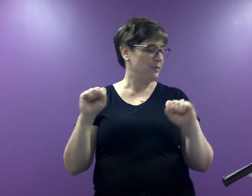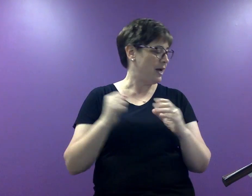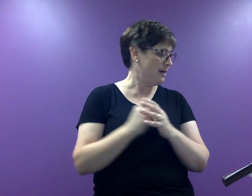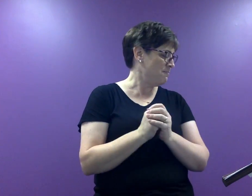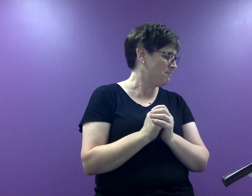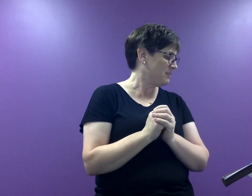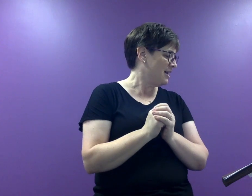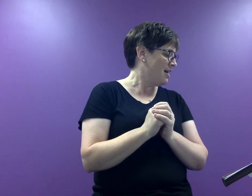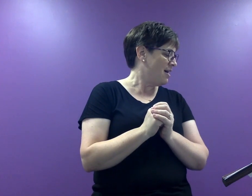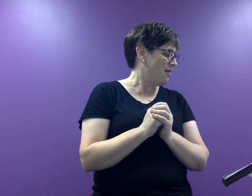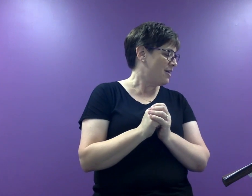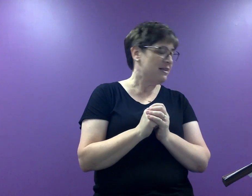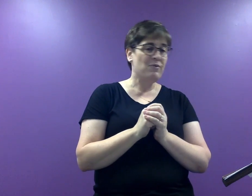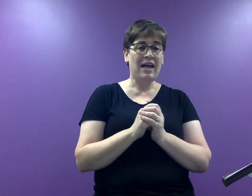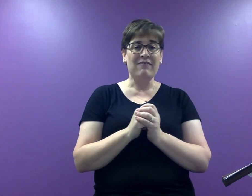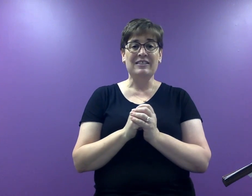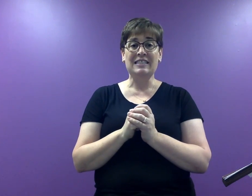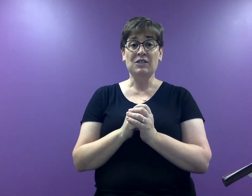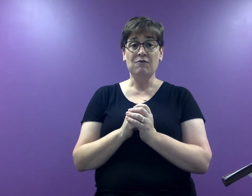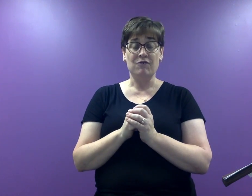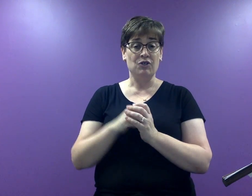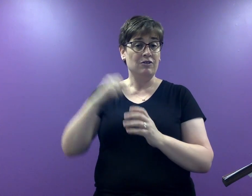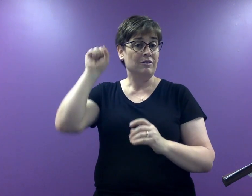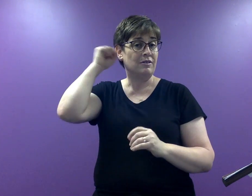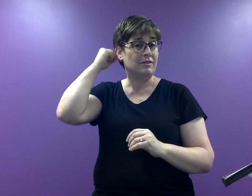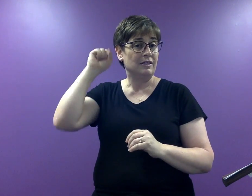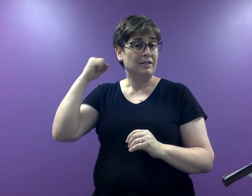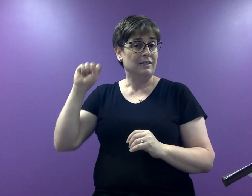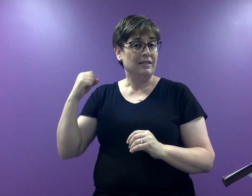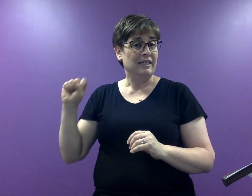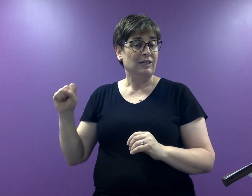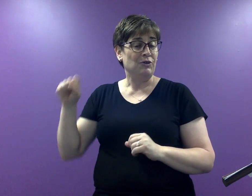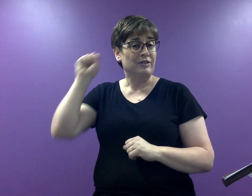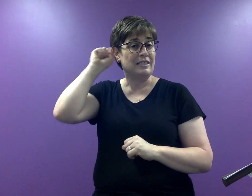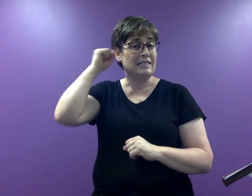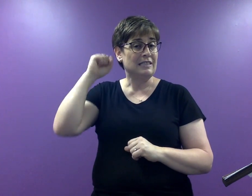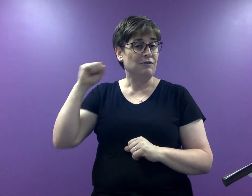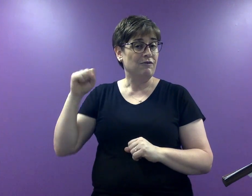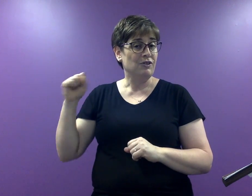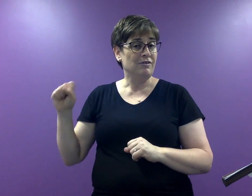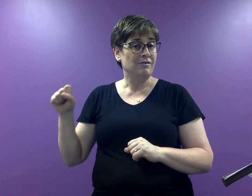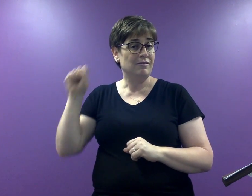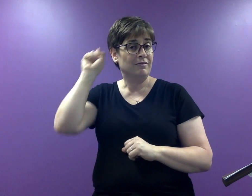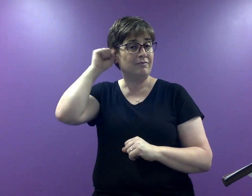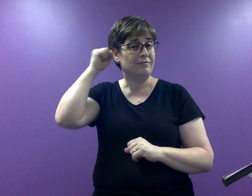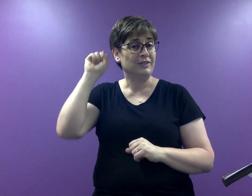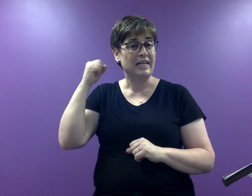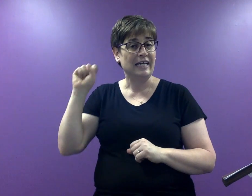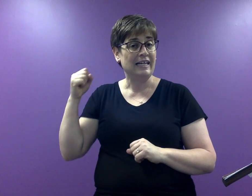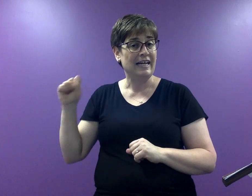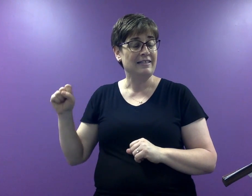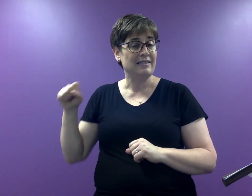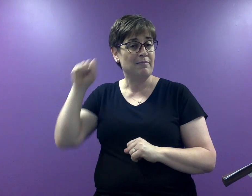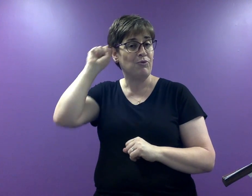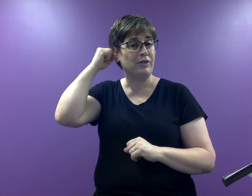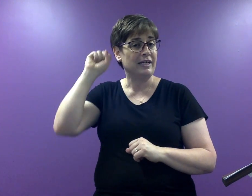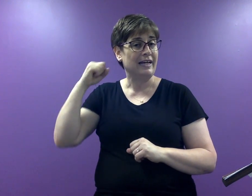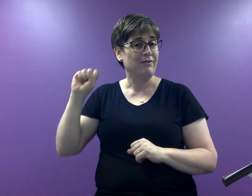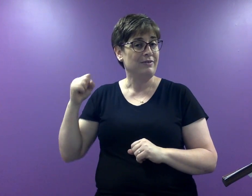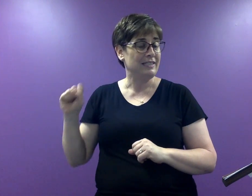Okay? All right, then we have silver. I've learned silver, taking an S and pulling it down.